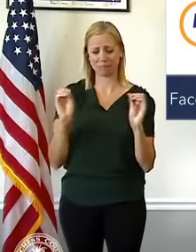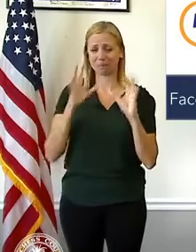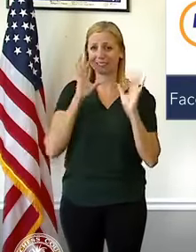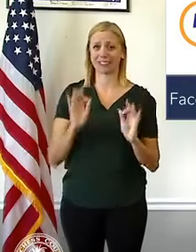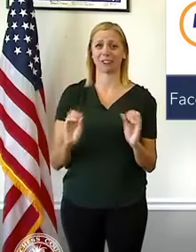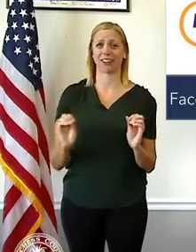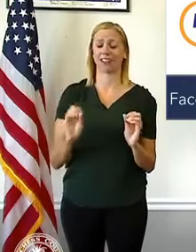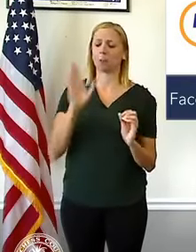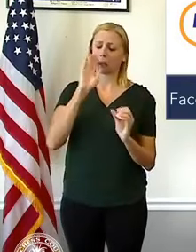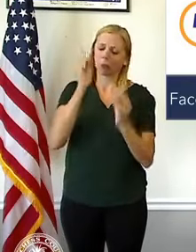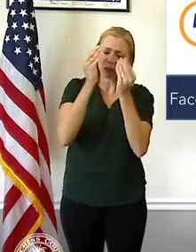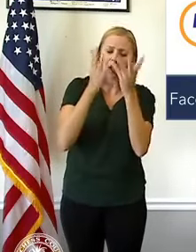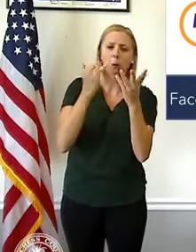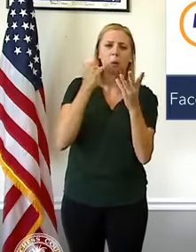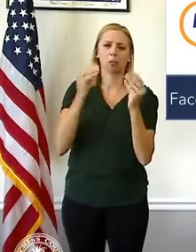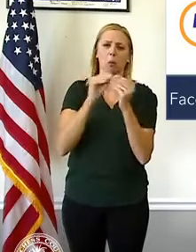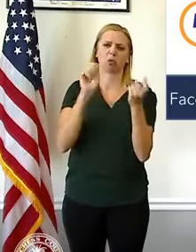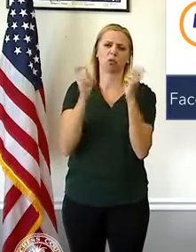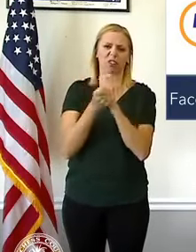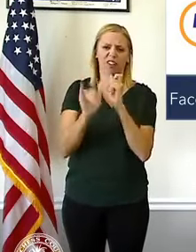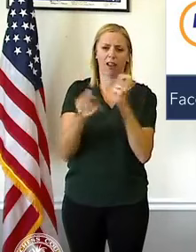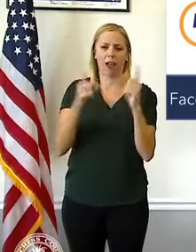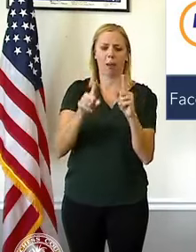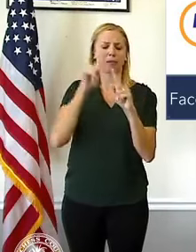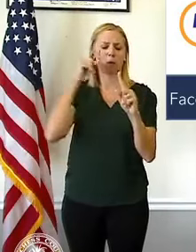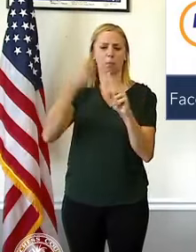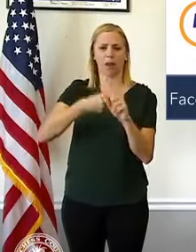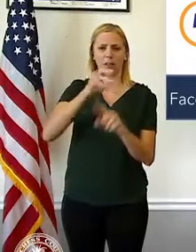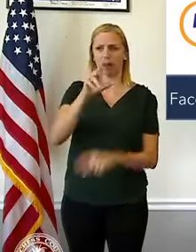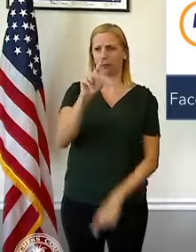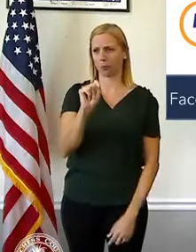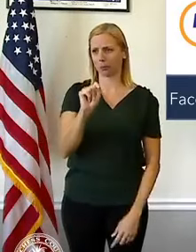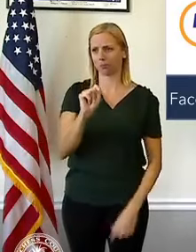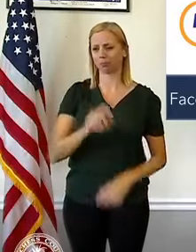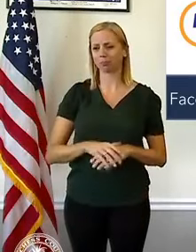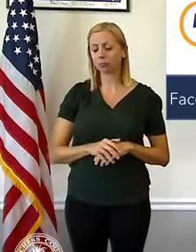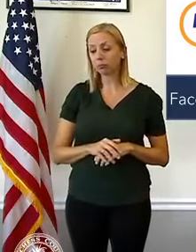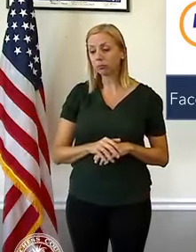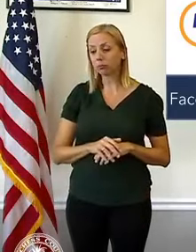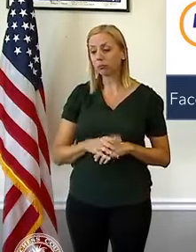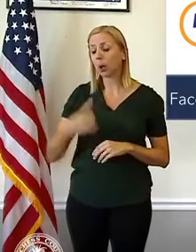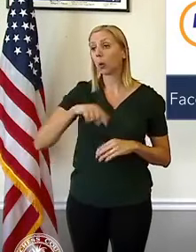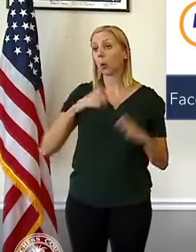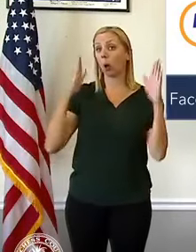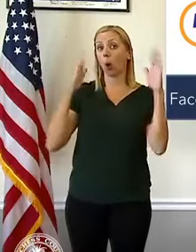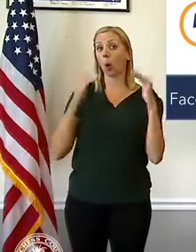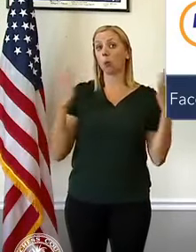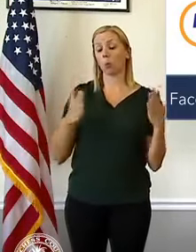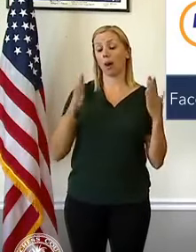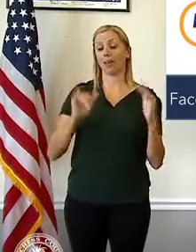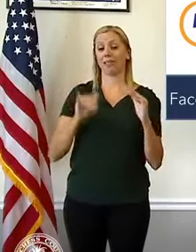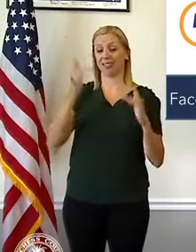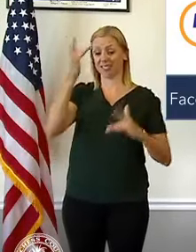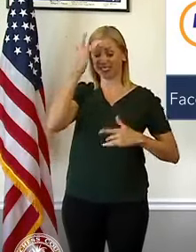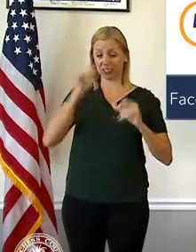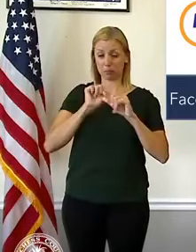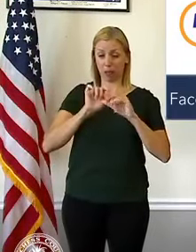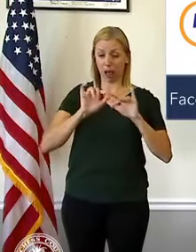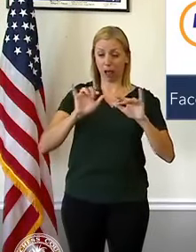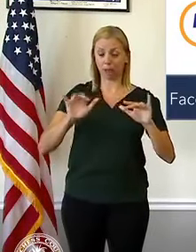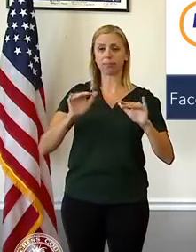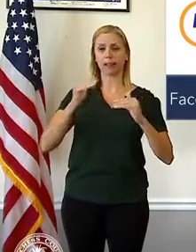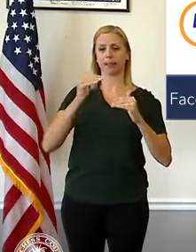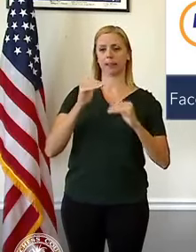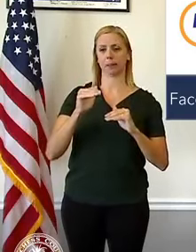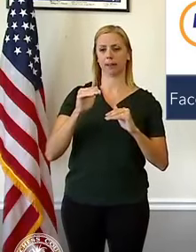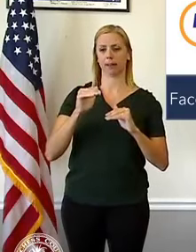We'll keep you posted as we get closer to the end of October. The hope would be that we have controlled the transmission and that we can